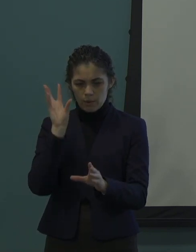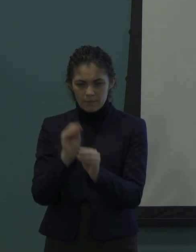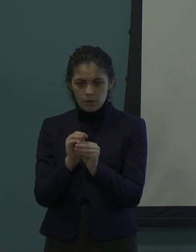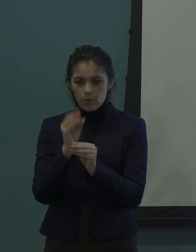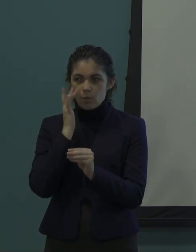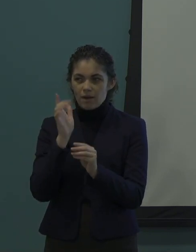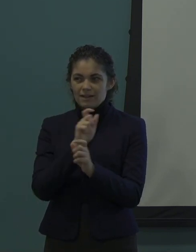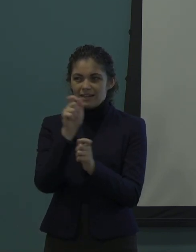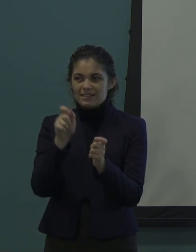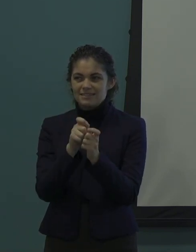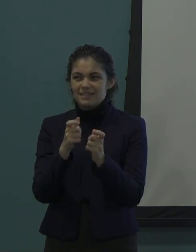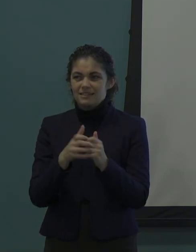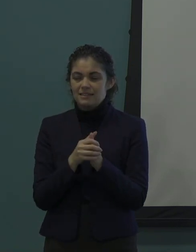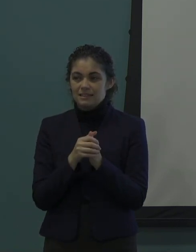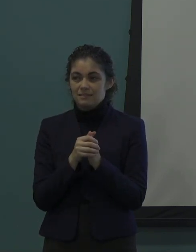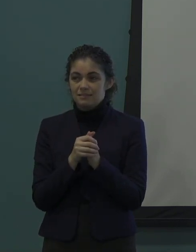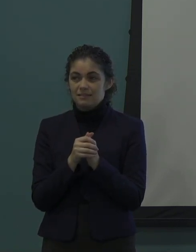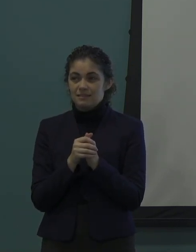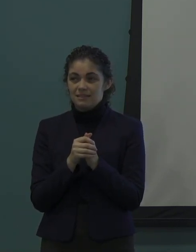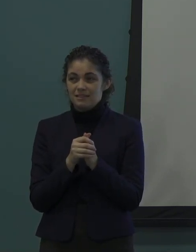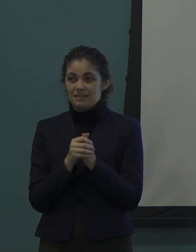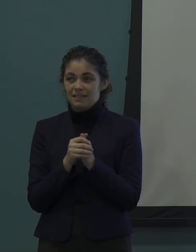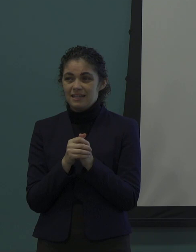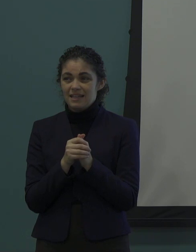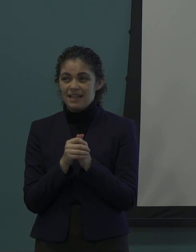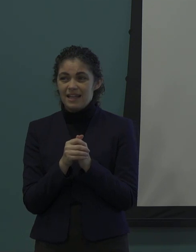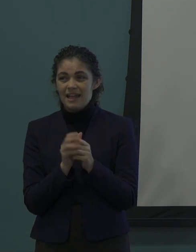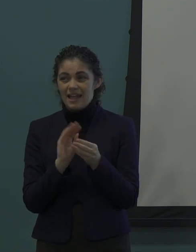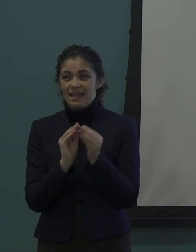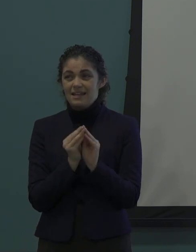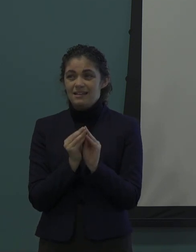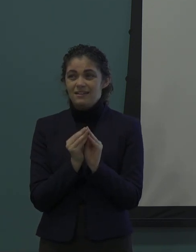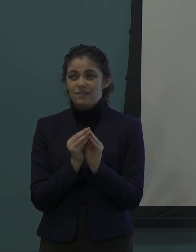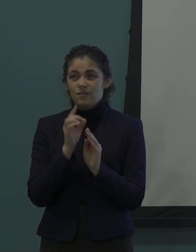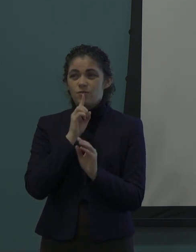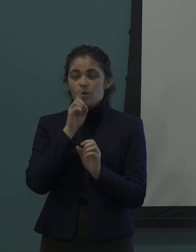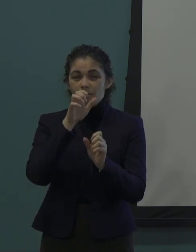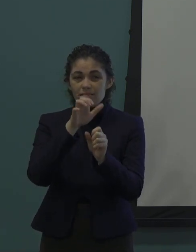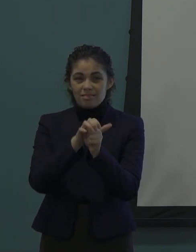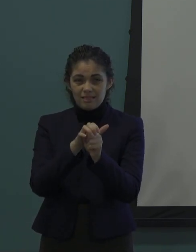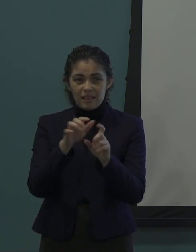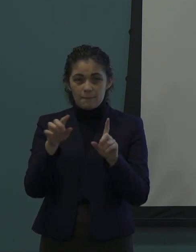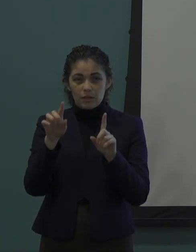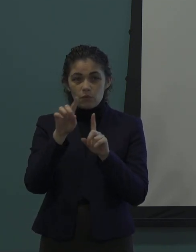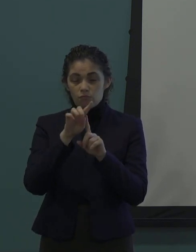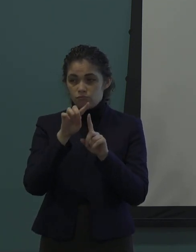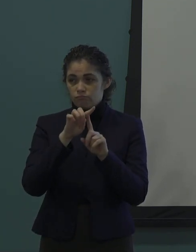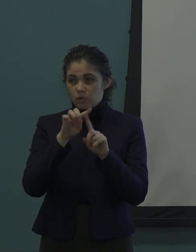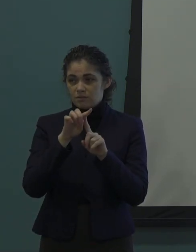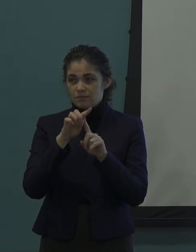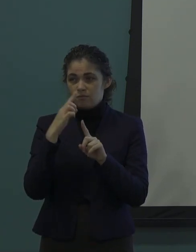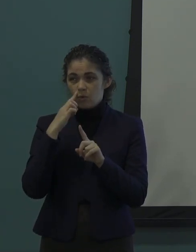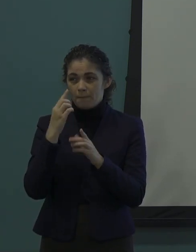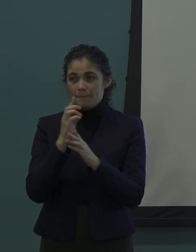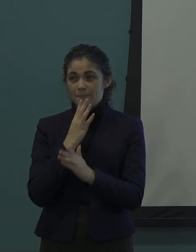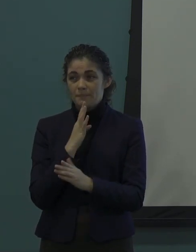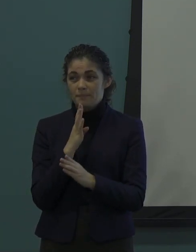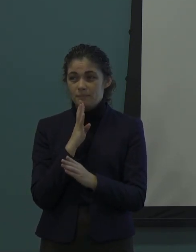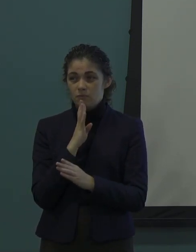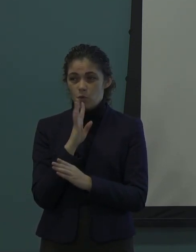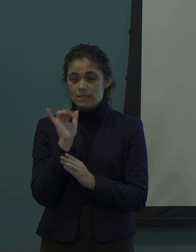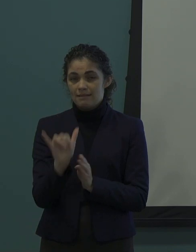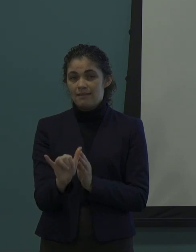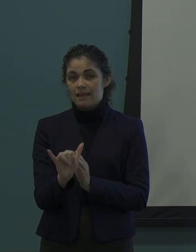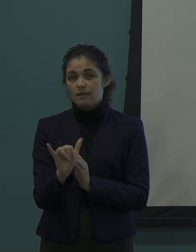don't exactly add up to the numbers that I gave you on the number of lab-confirmed cases. But remember, I've spoken previously about